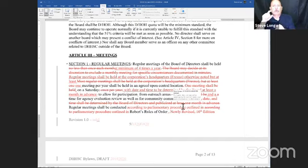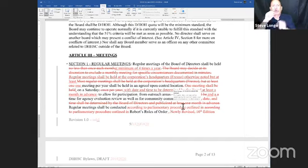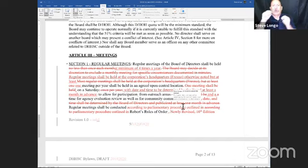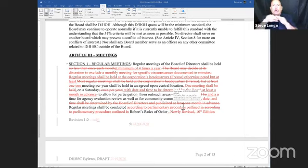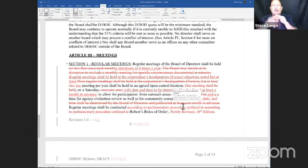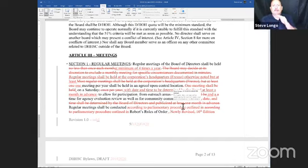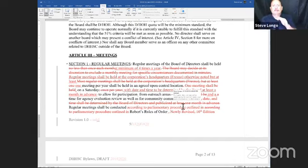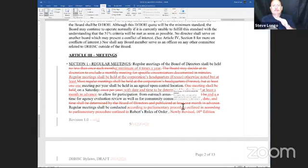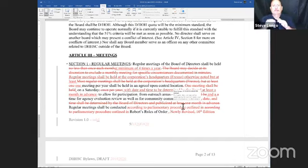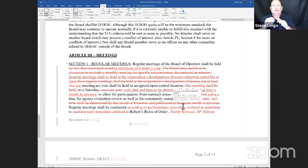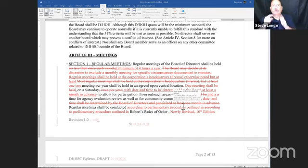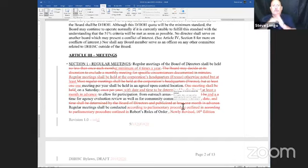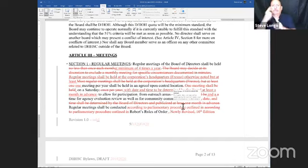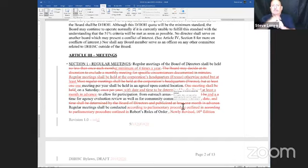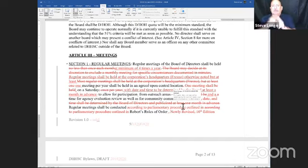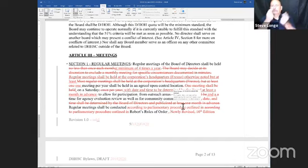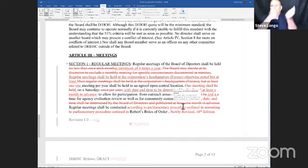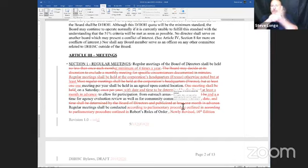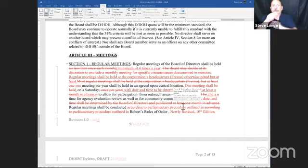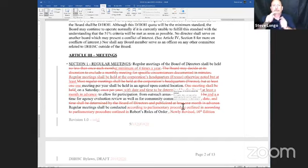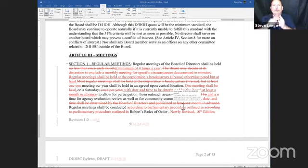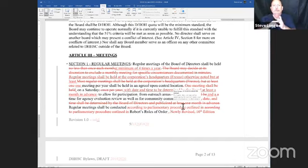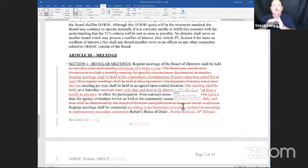And it says that regular meetings of the board shall be held